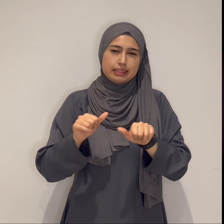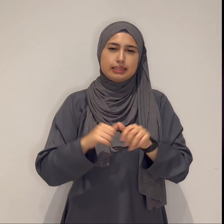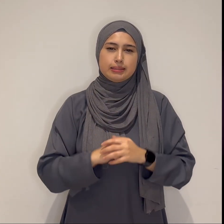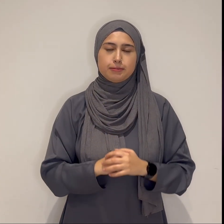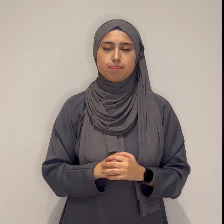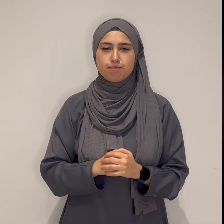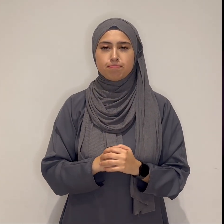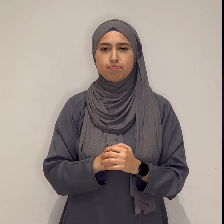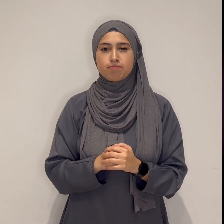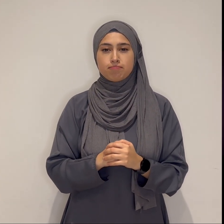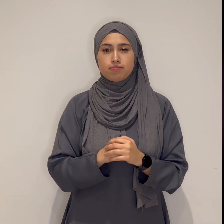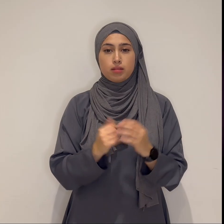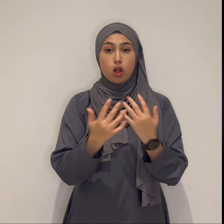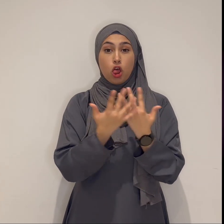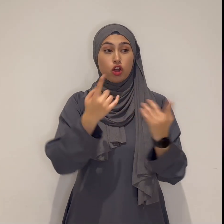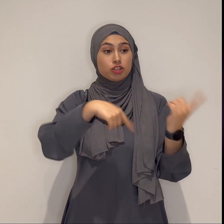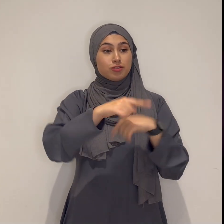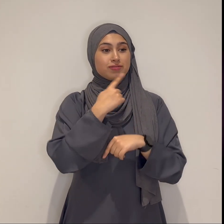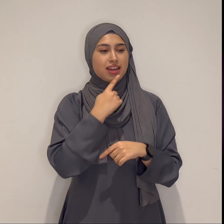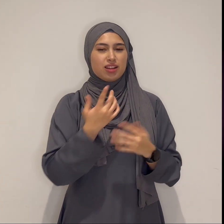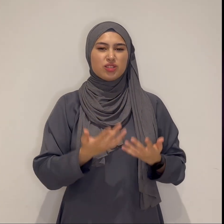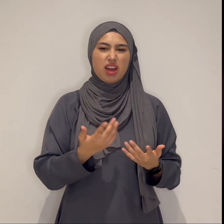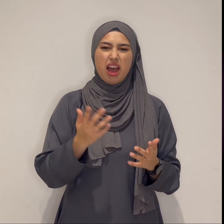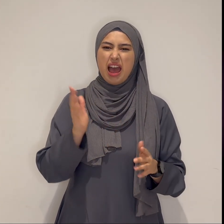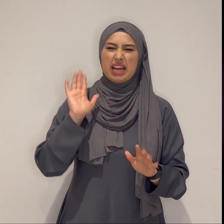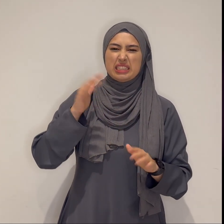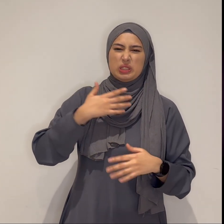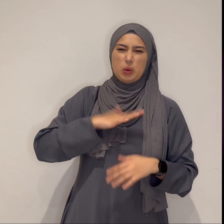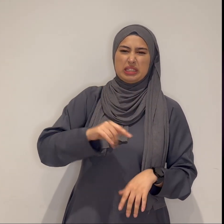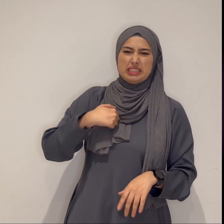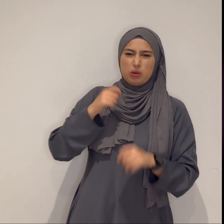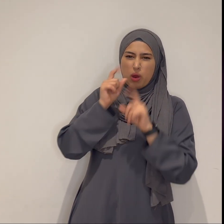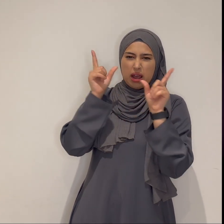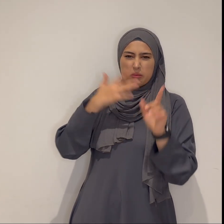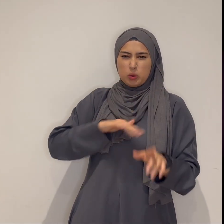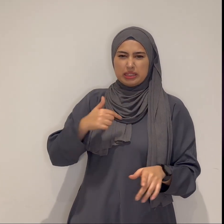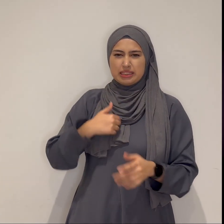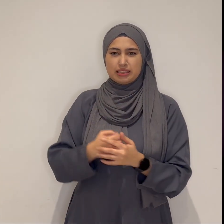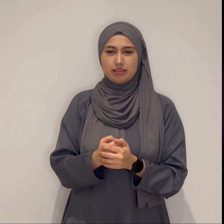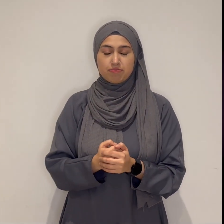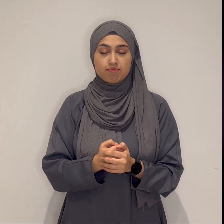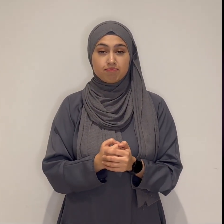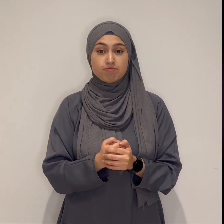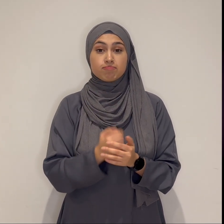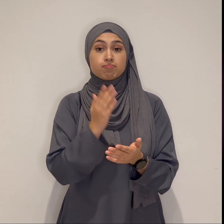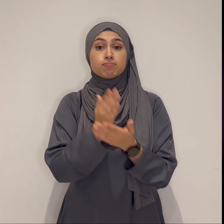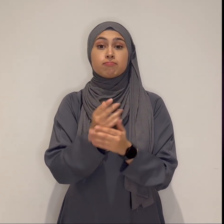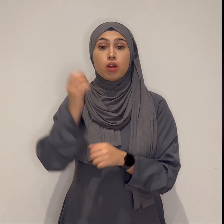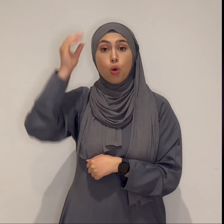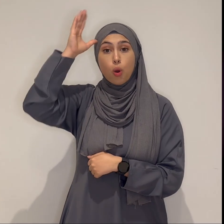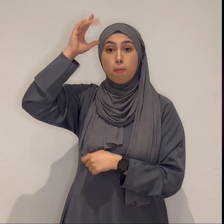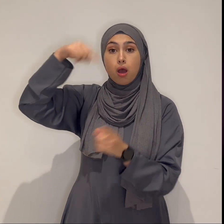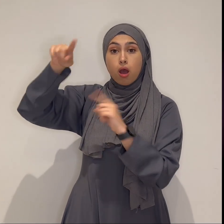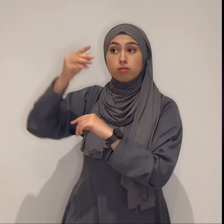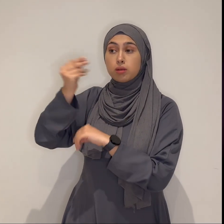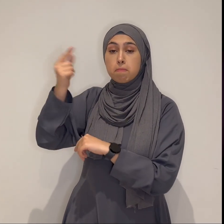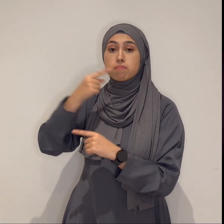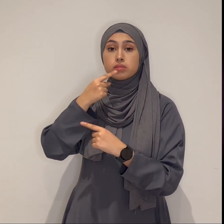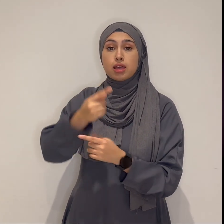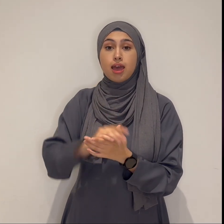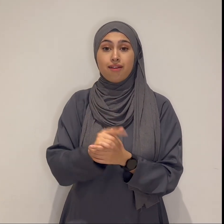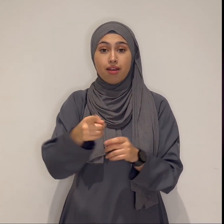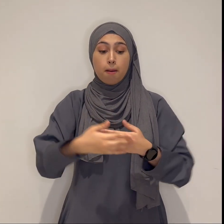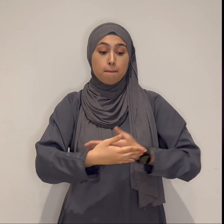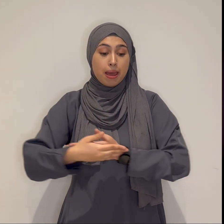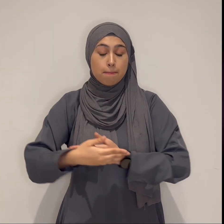is amazing blessing for you. A lot of people say today, I don't need to wake up. In fact, you find some of the ulama, they say,